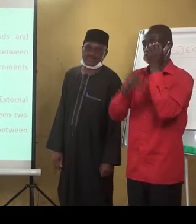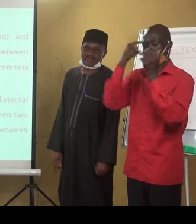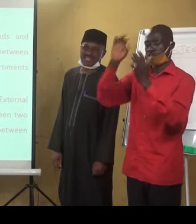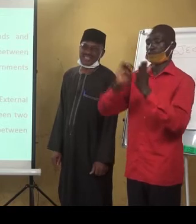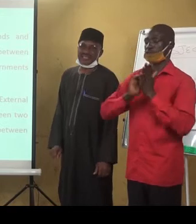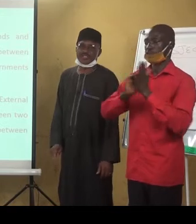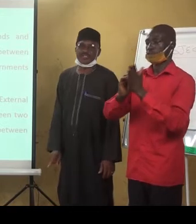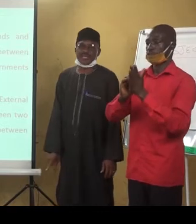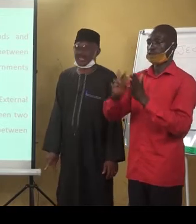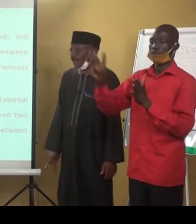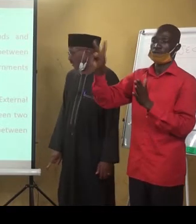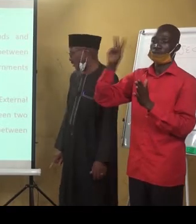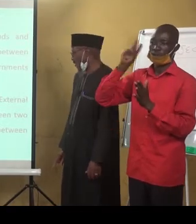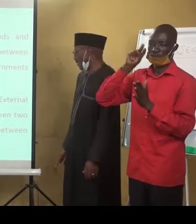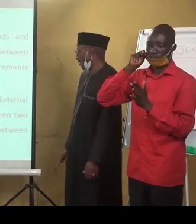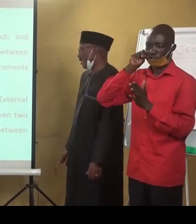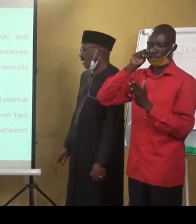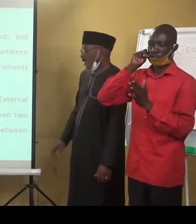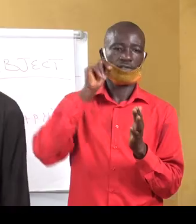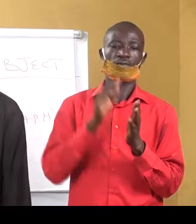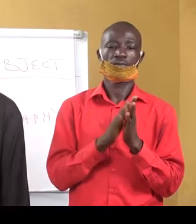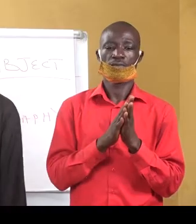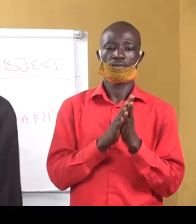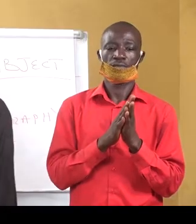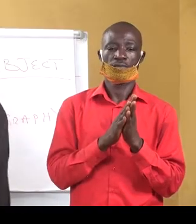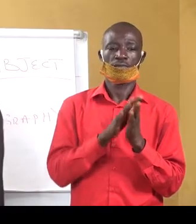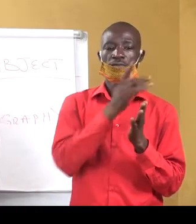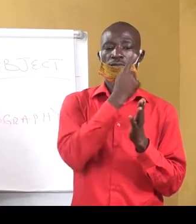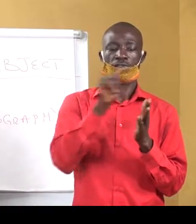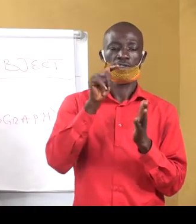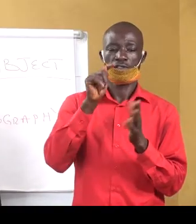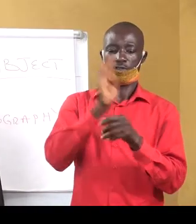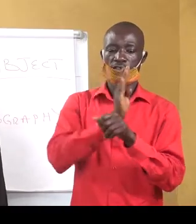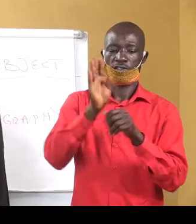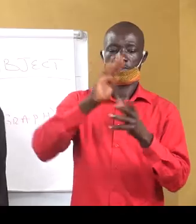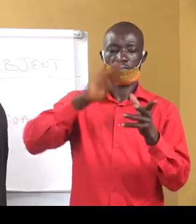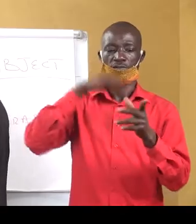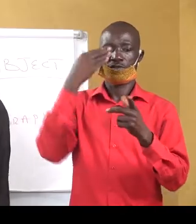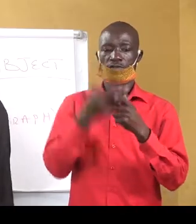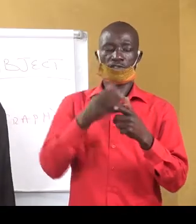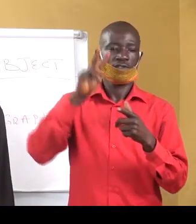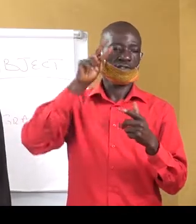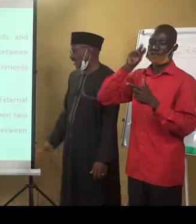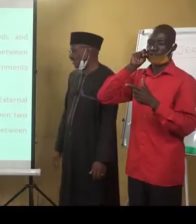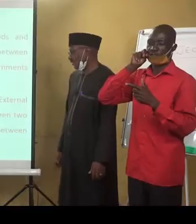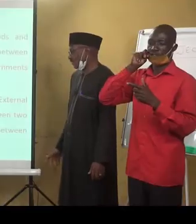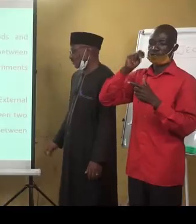example, Nigeria, the trade between Nigeria